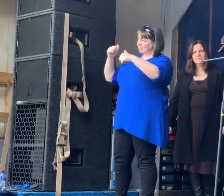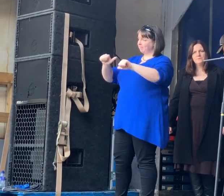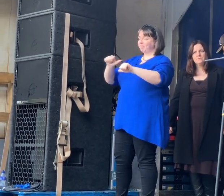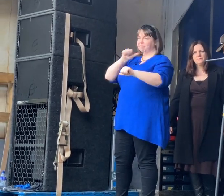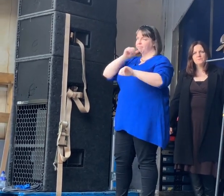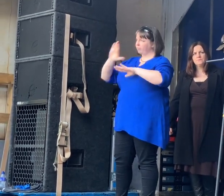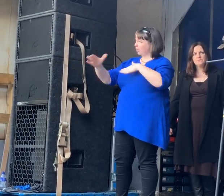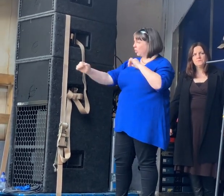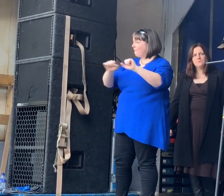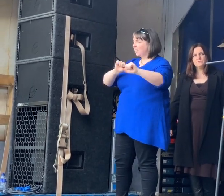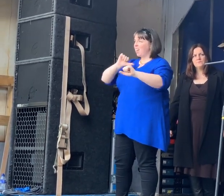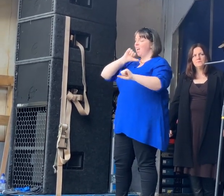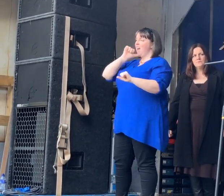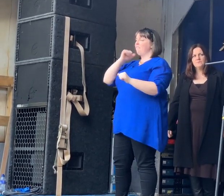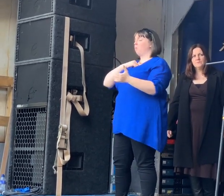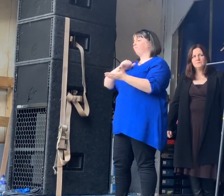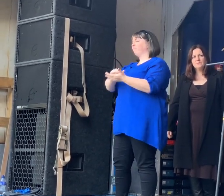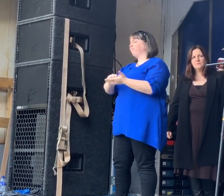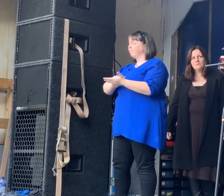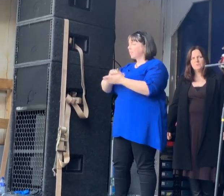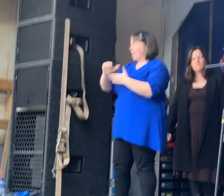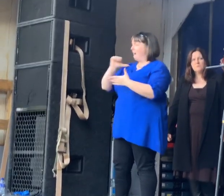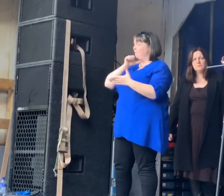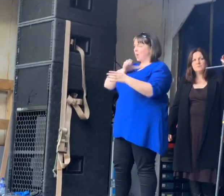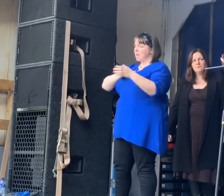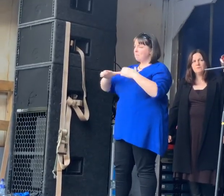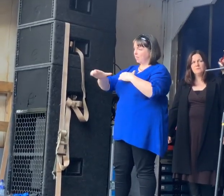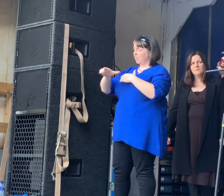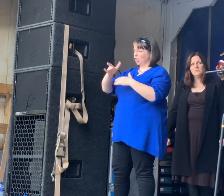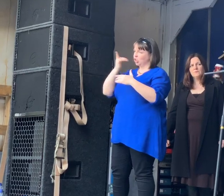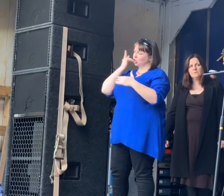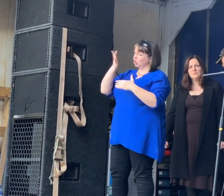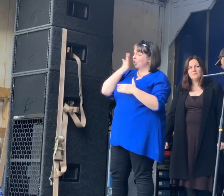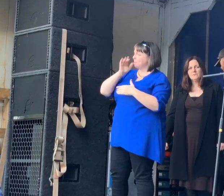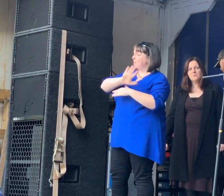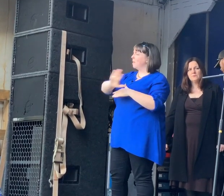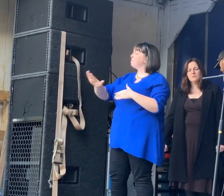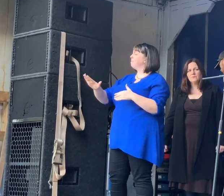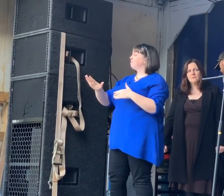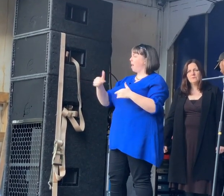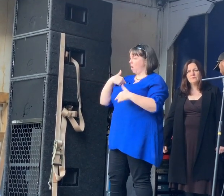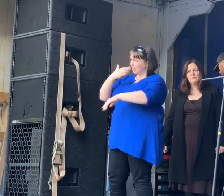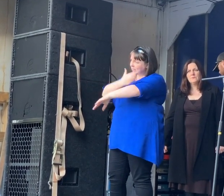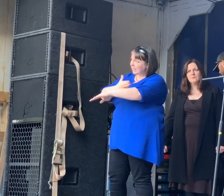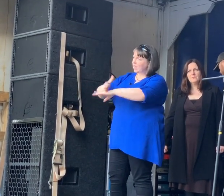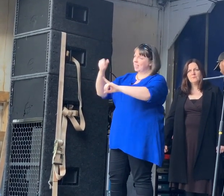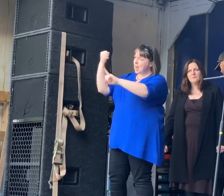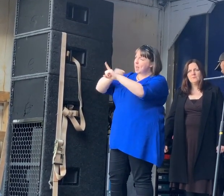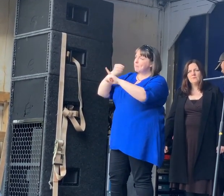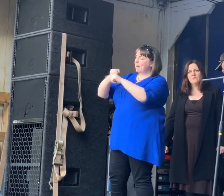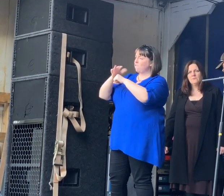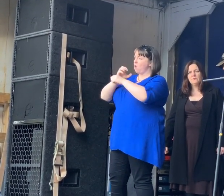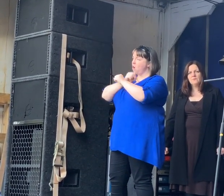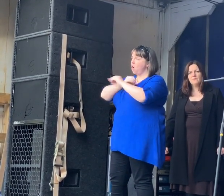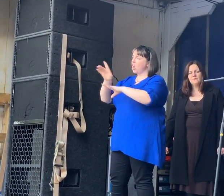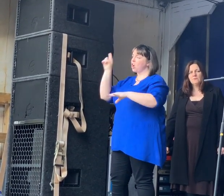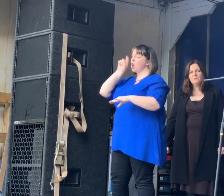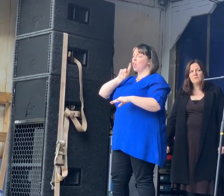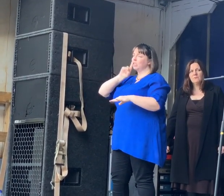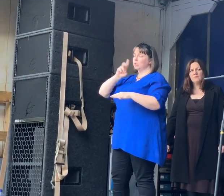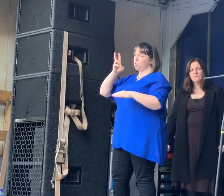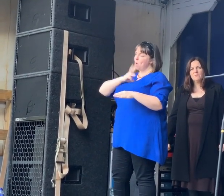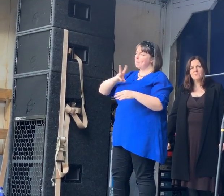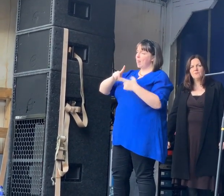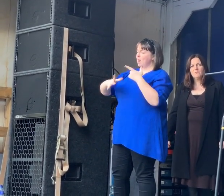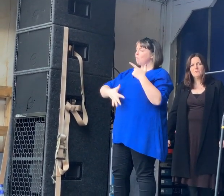services, no compassion, that shamed and degraded us. We will continue to campaign for all girls, women,